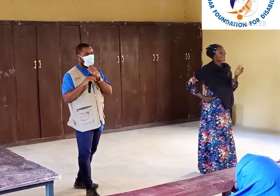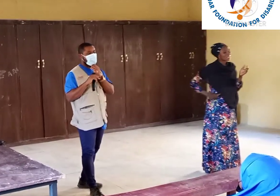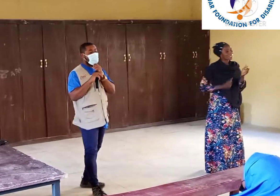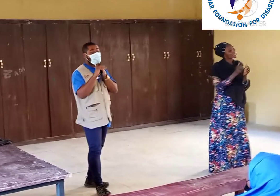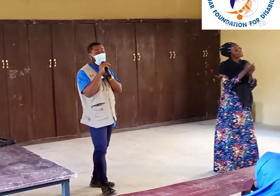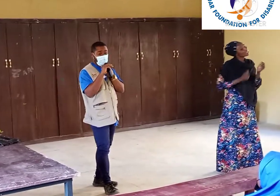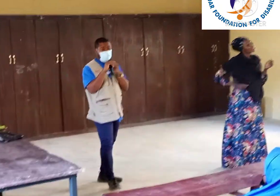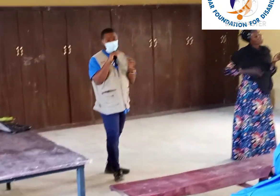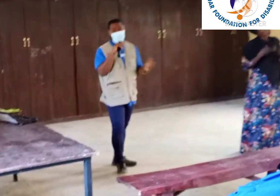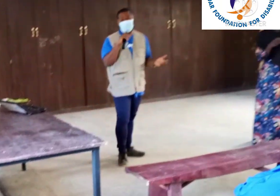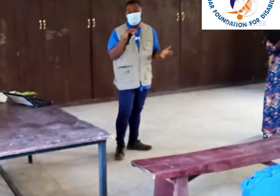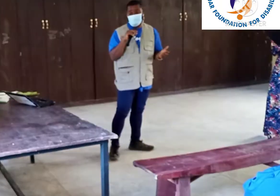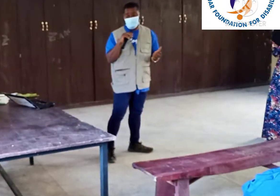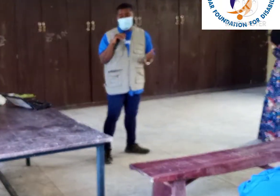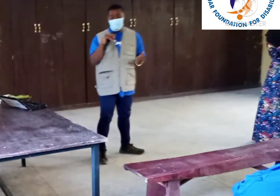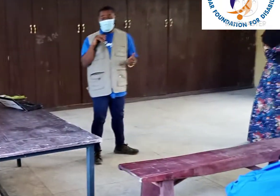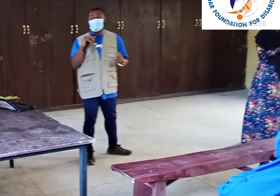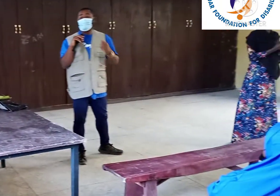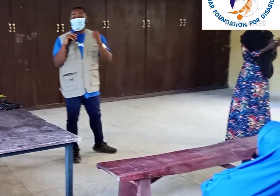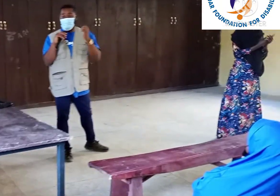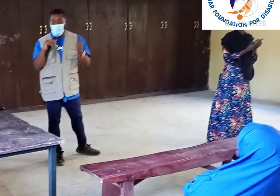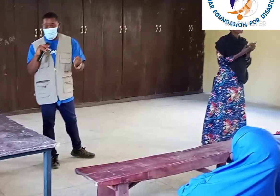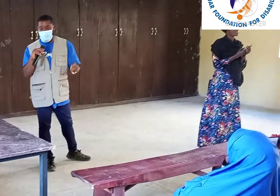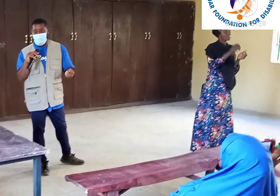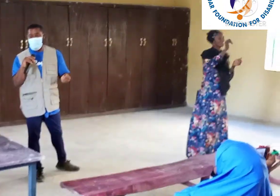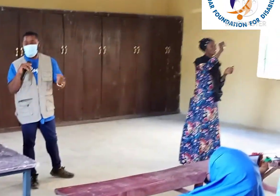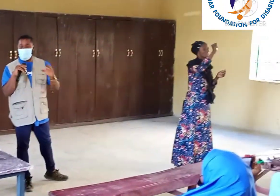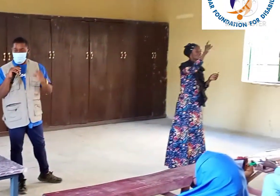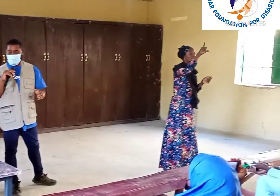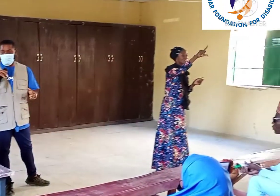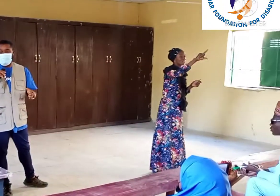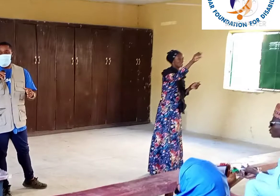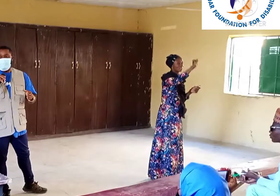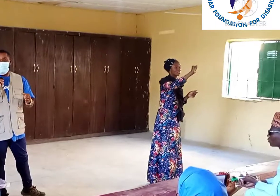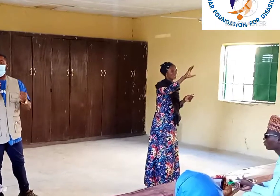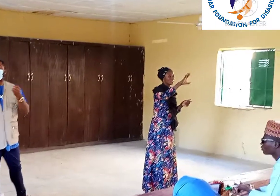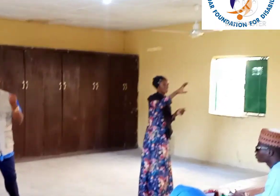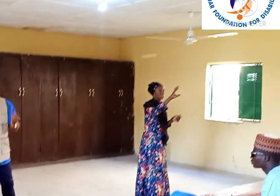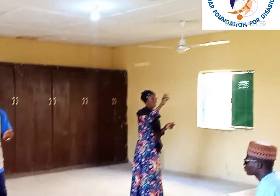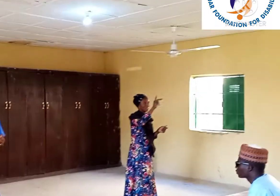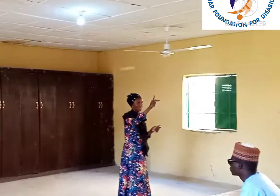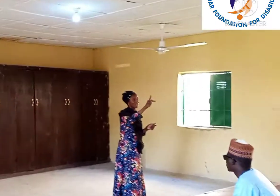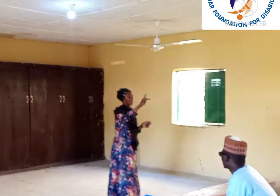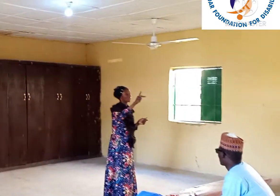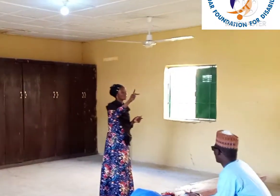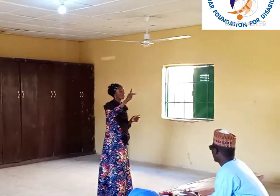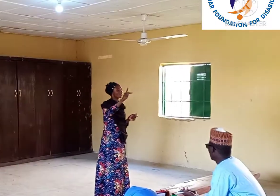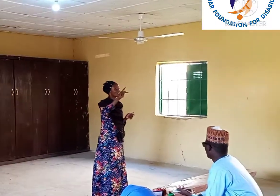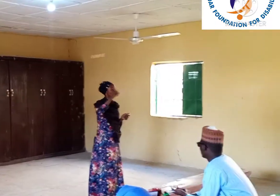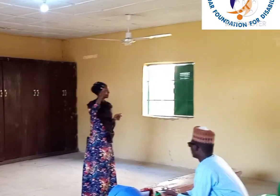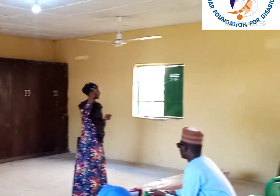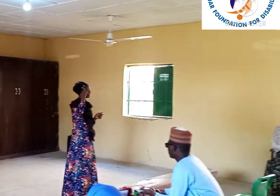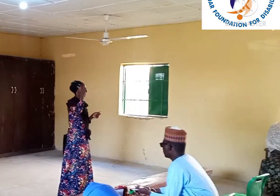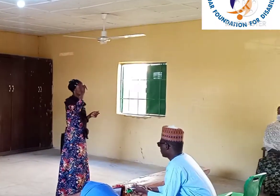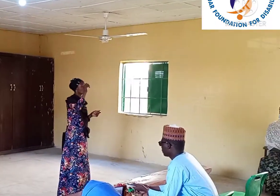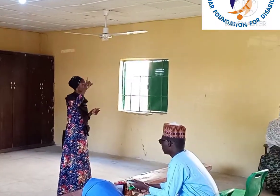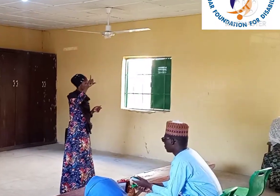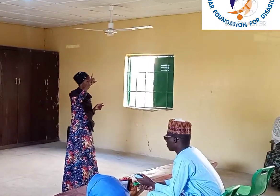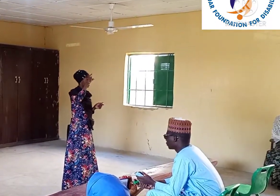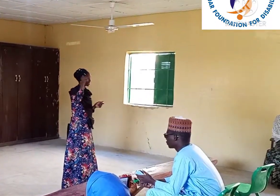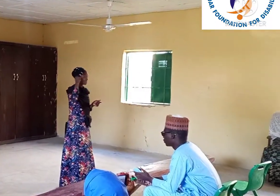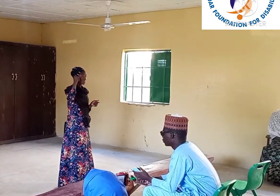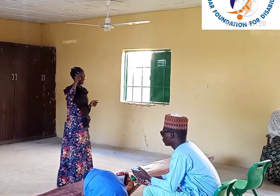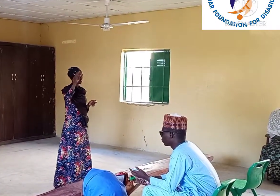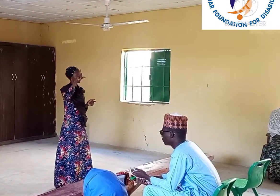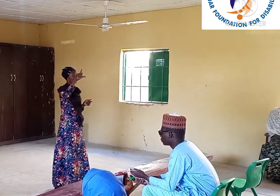has a way of affecting my livelihood. It has a way of limiting a little bit. So that is why